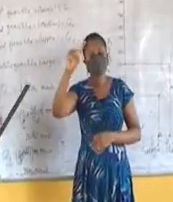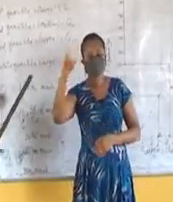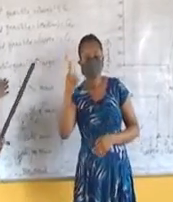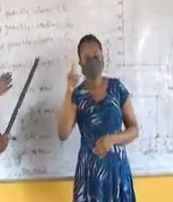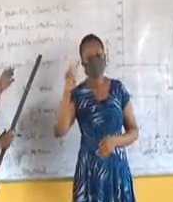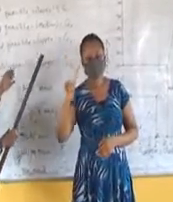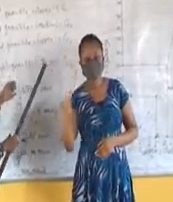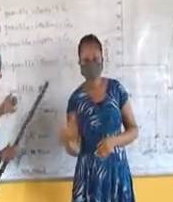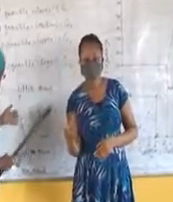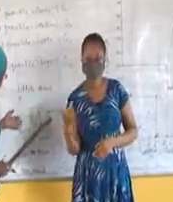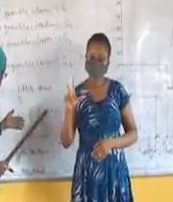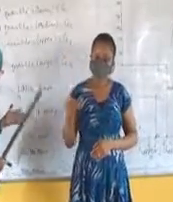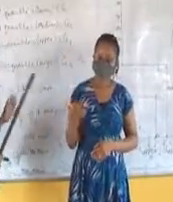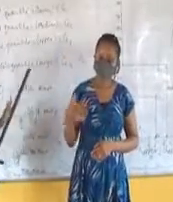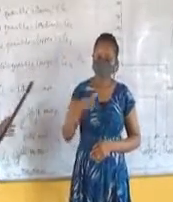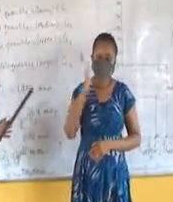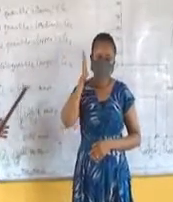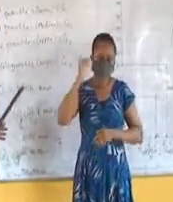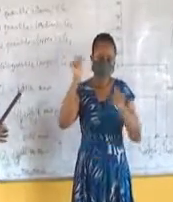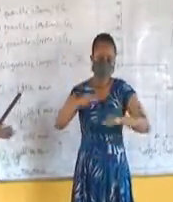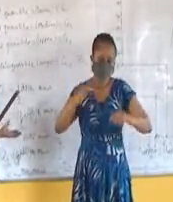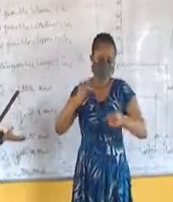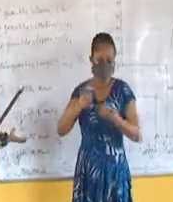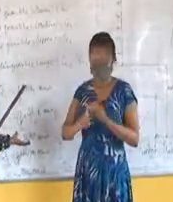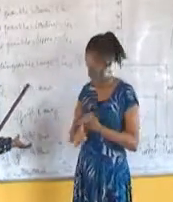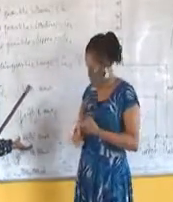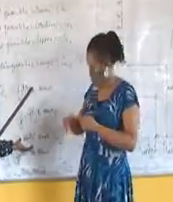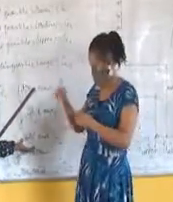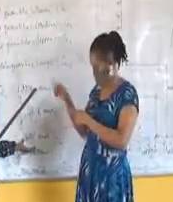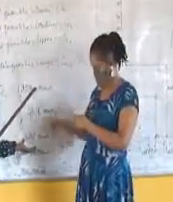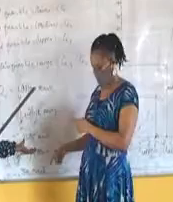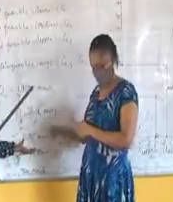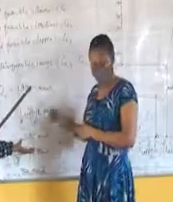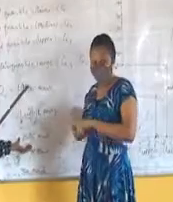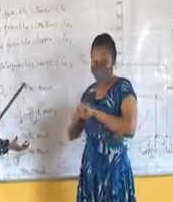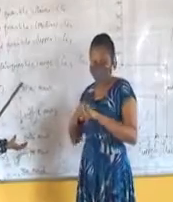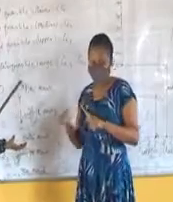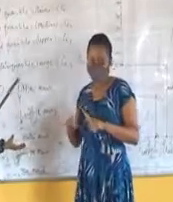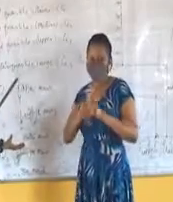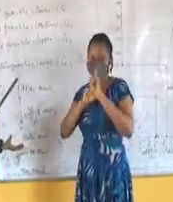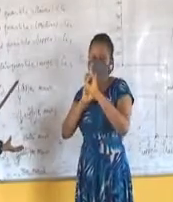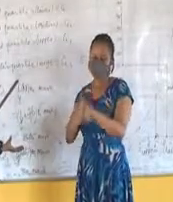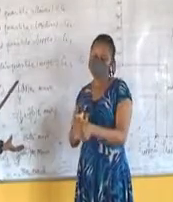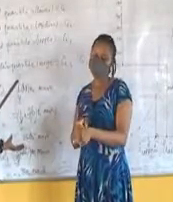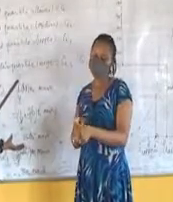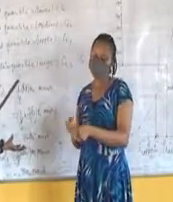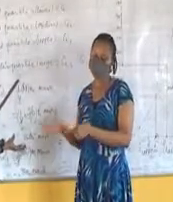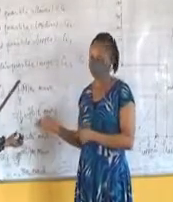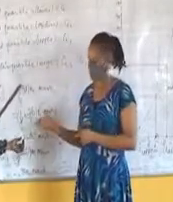they will be able to solve this very well. They will now give us this as the first